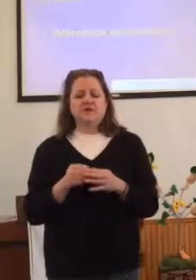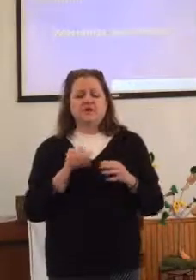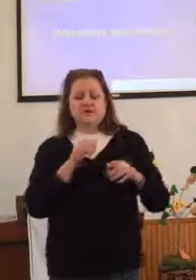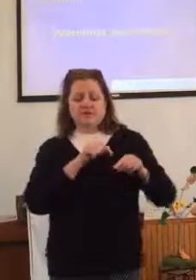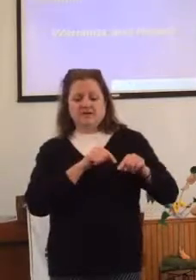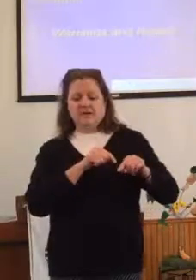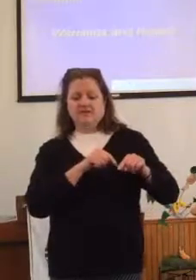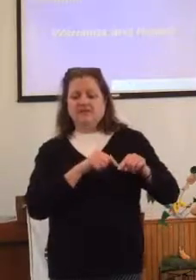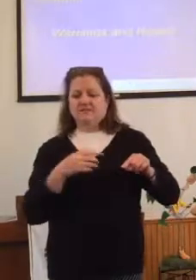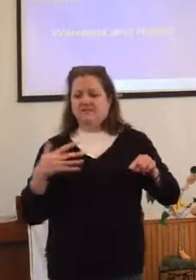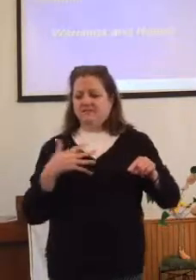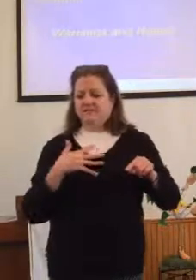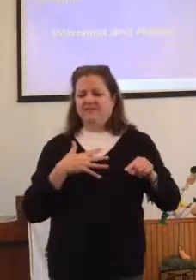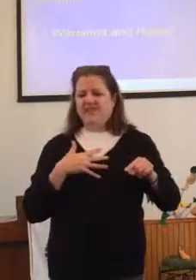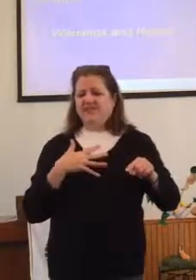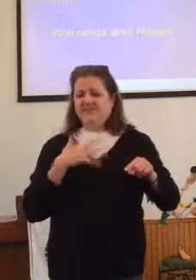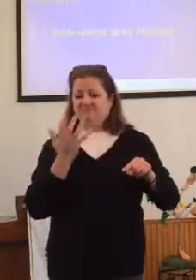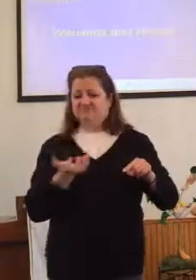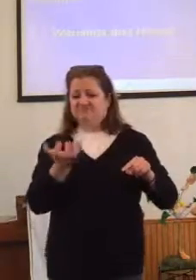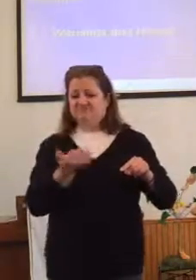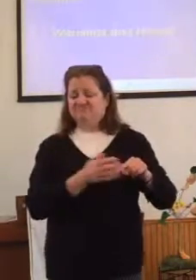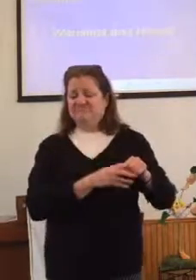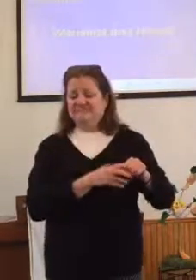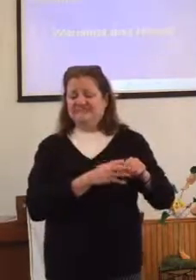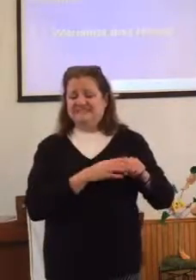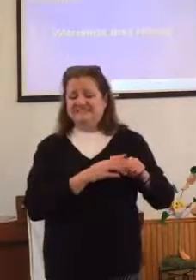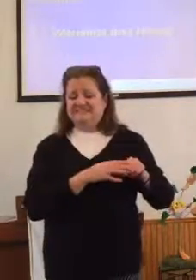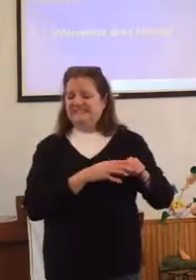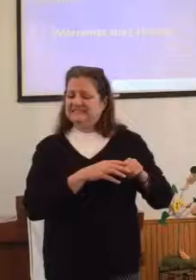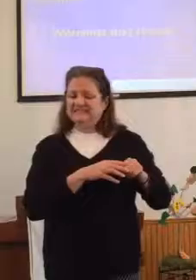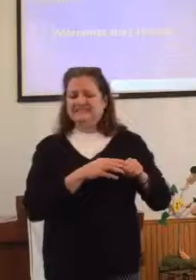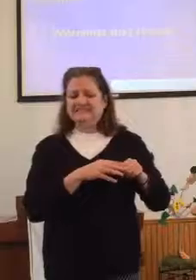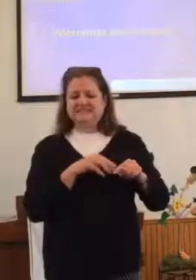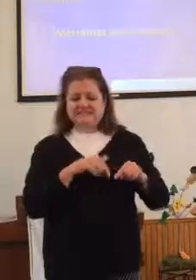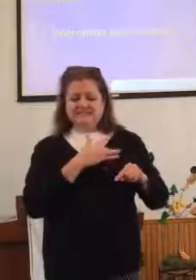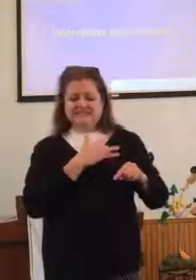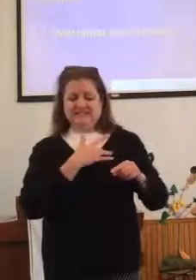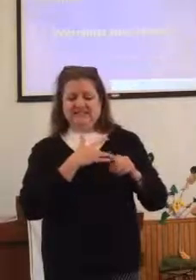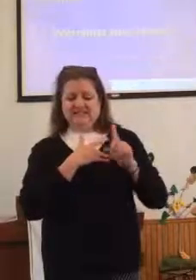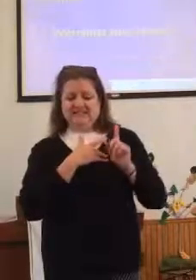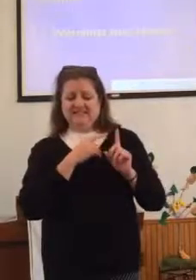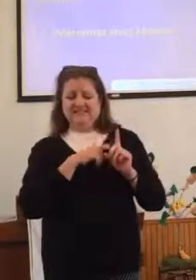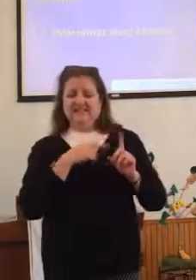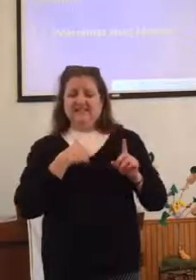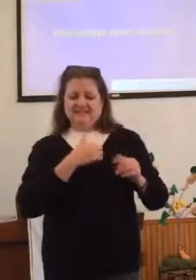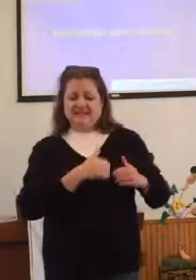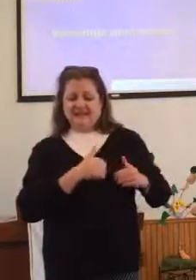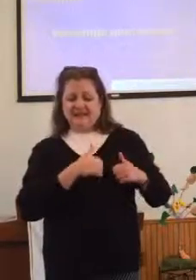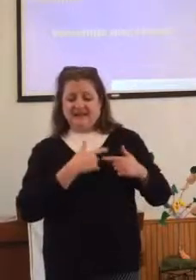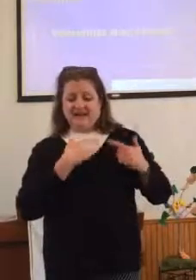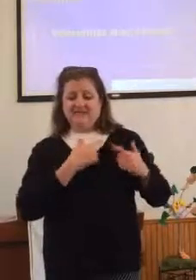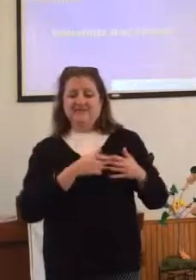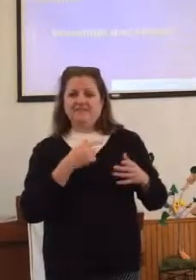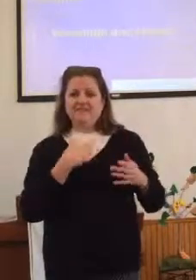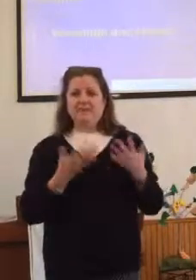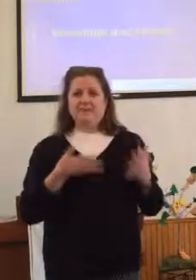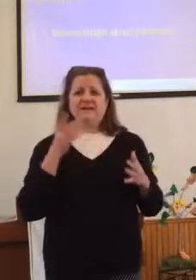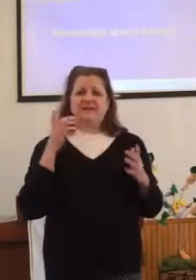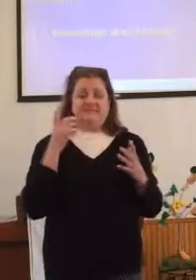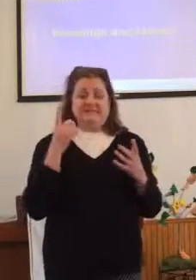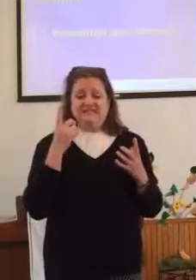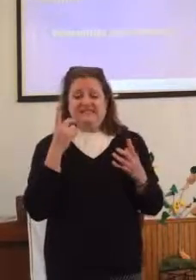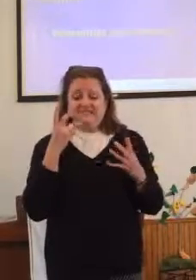Herod feared them. Herod feared them because his position, even his life, would be in